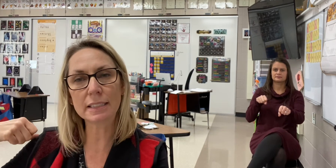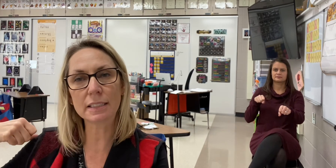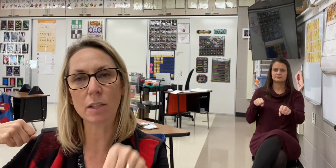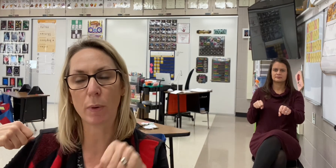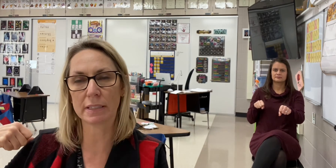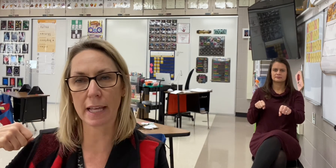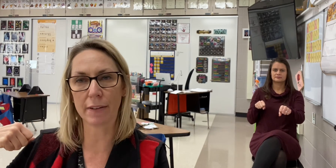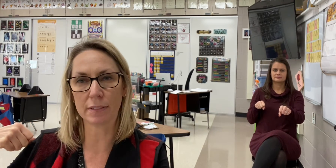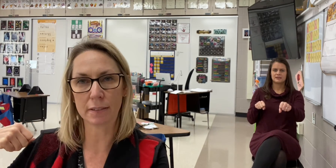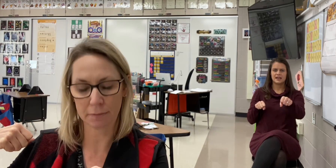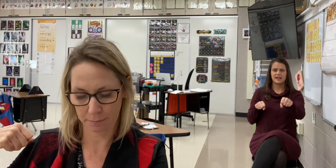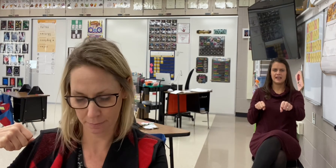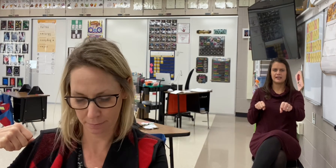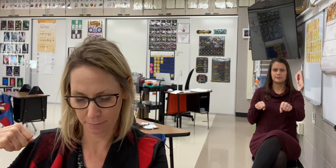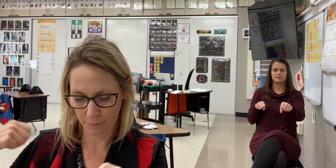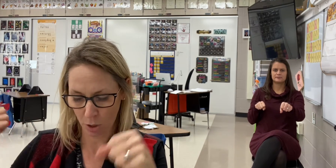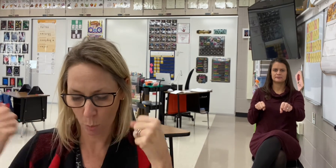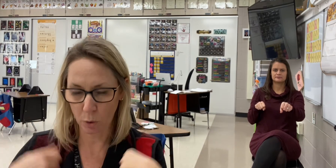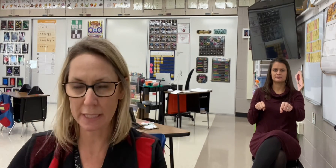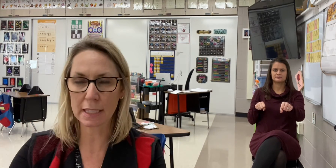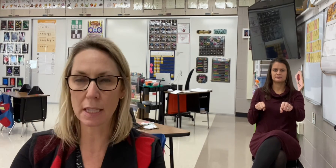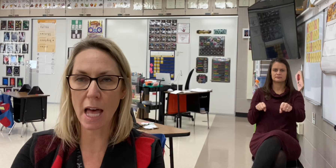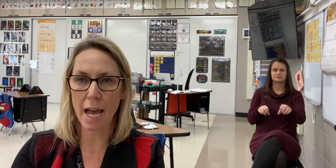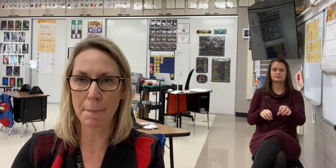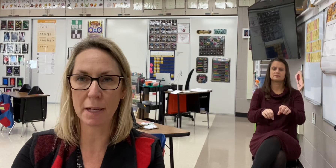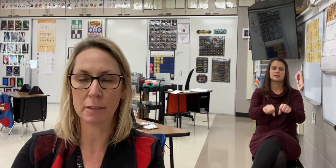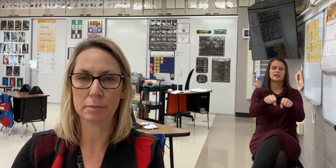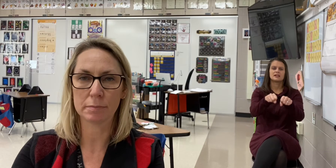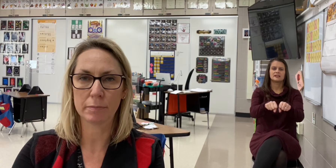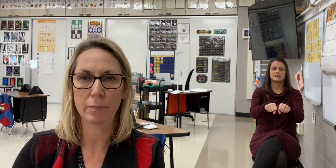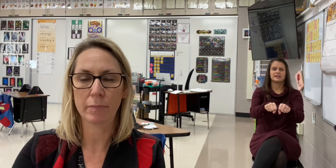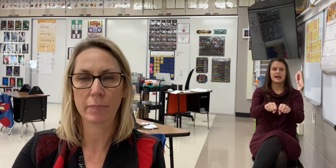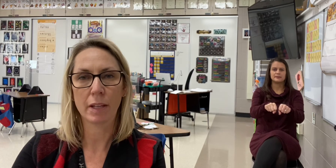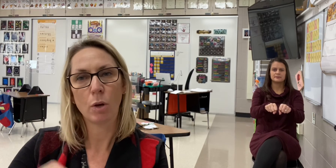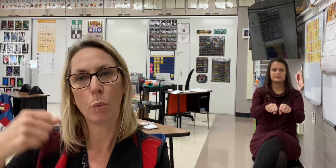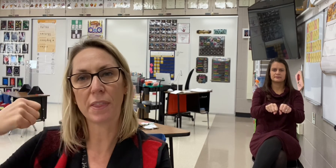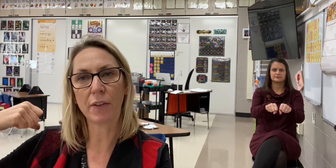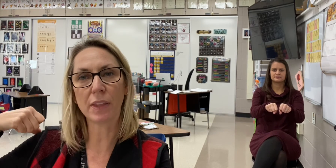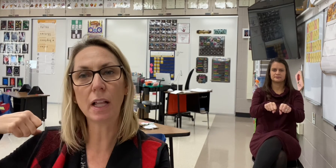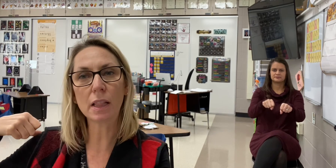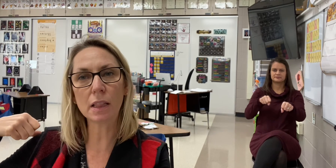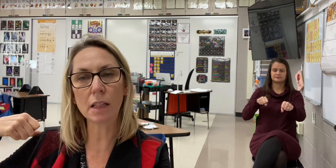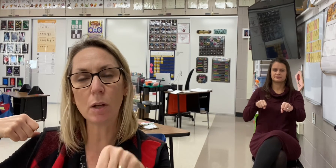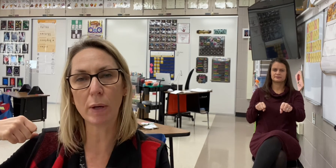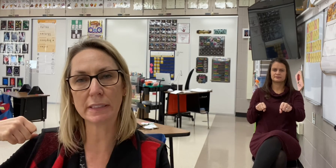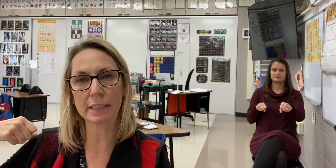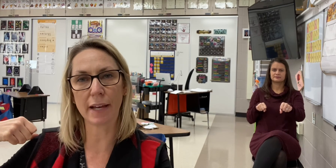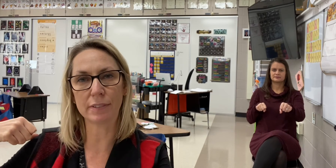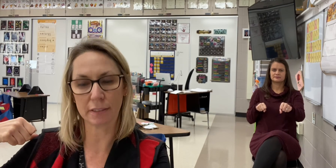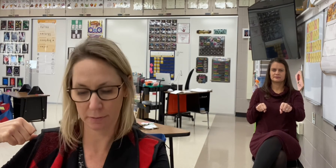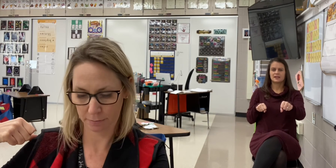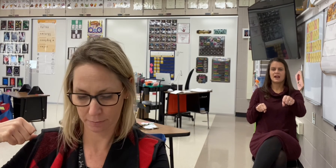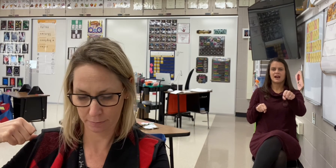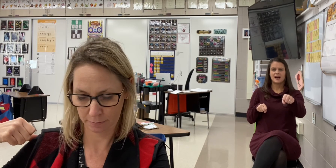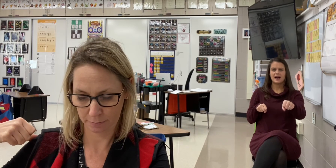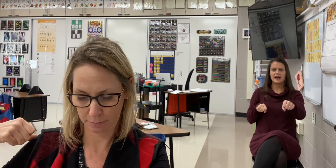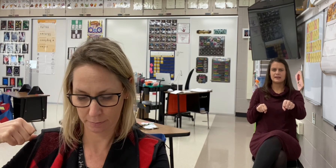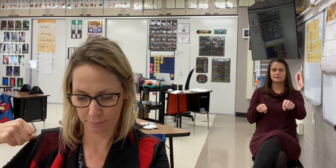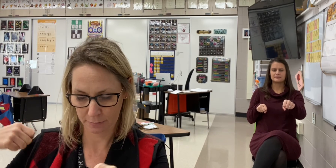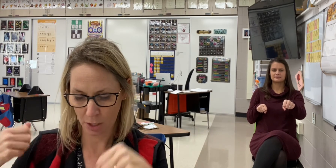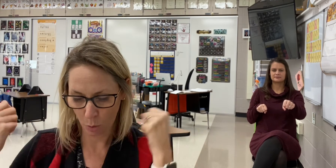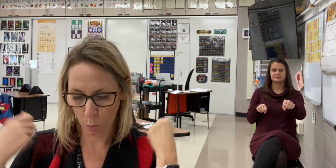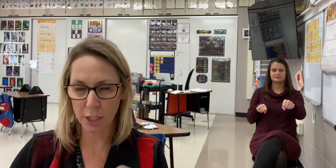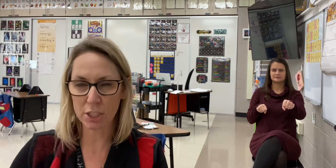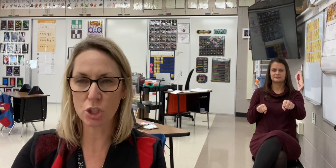the S, what's left? Aim. Word is lime. Lime. Without the ul, what's left?